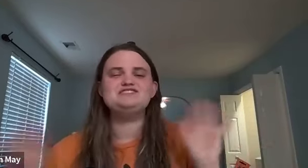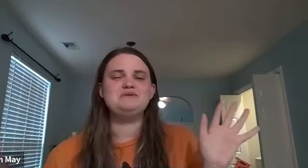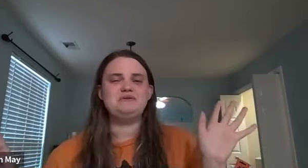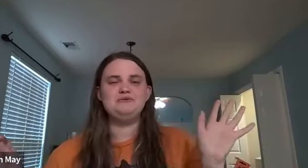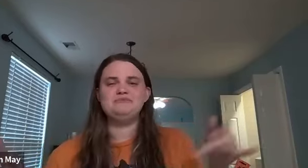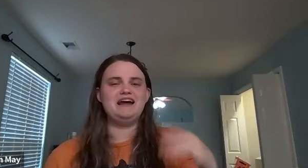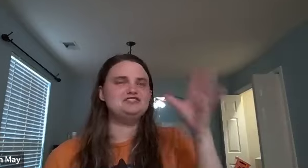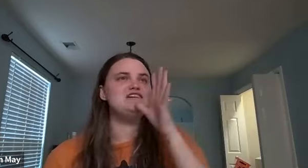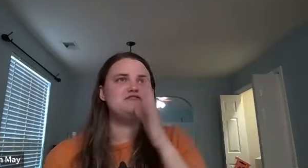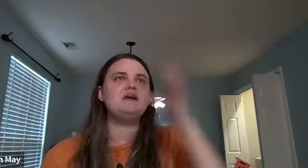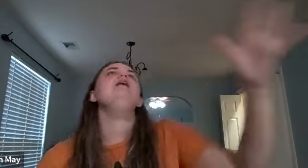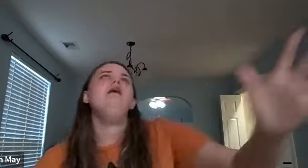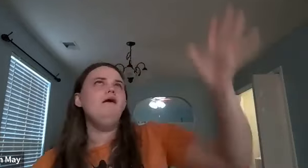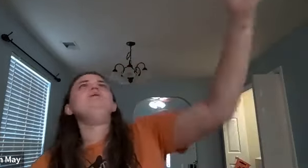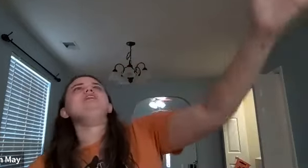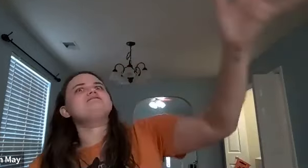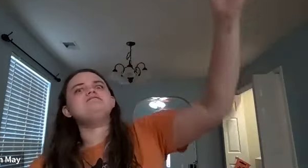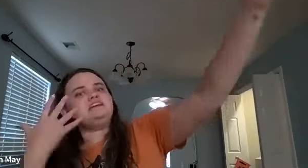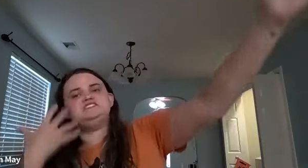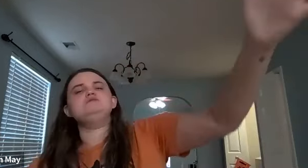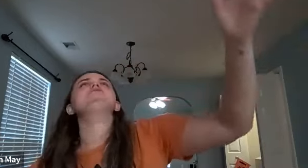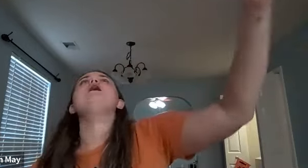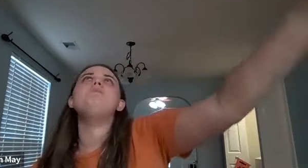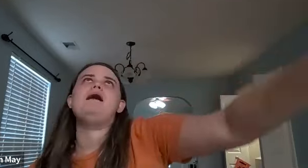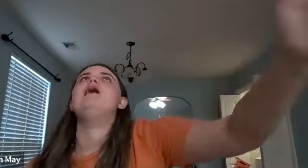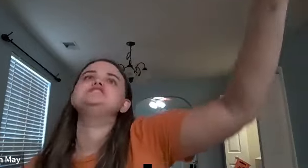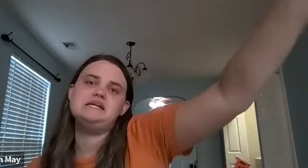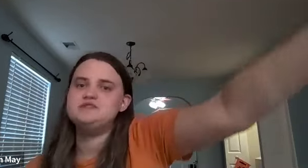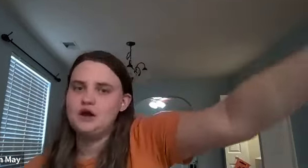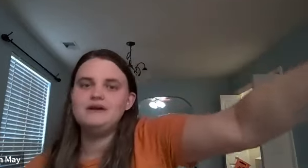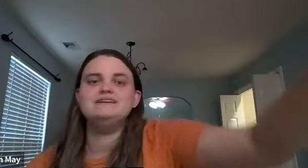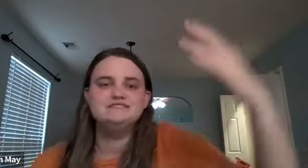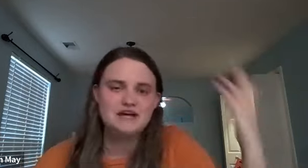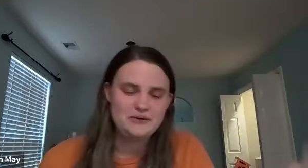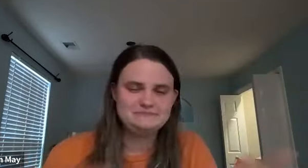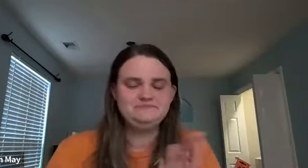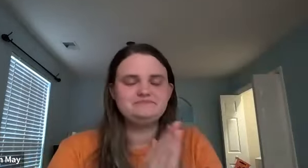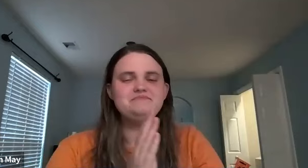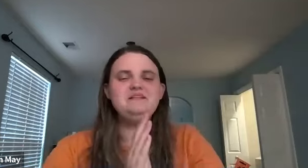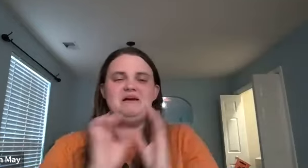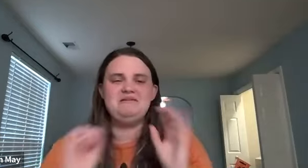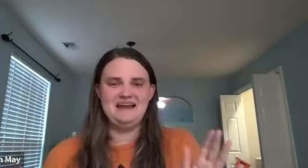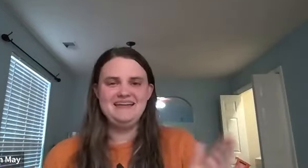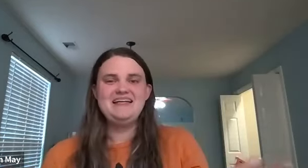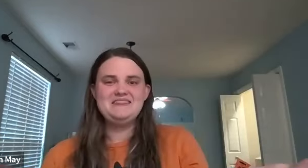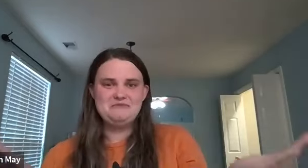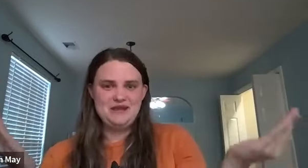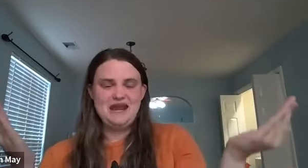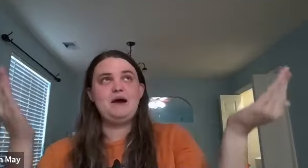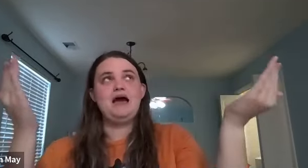so cool. But I'll just never forget with that face too, of just like, oh my gosh, it keeps going. So, all right. Then we now